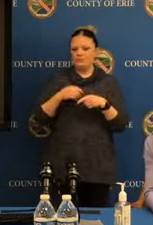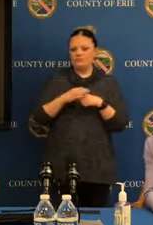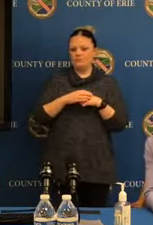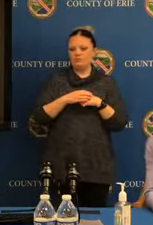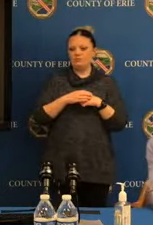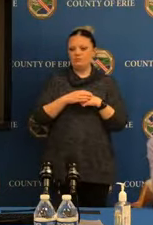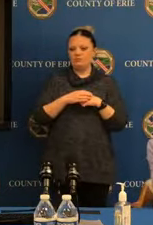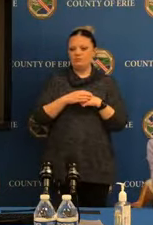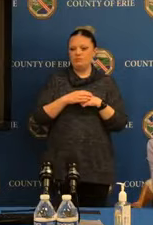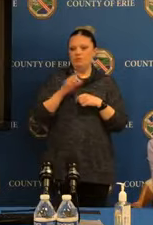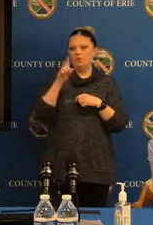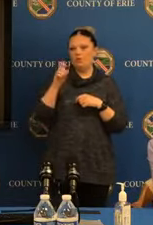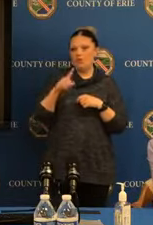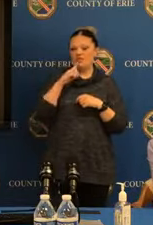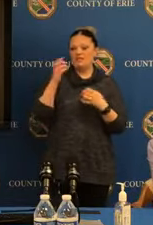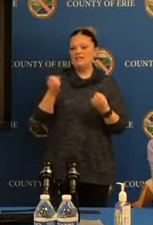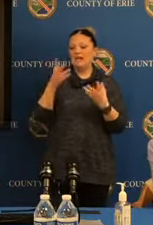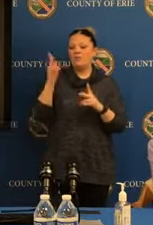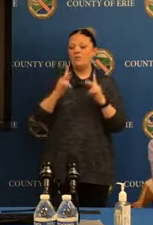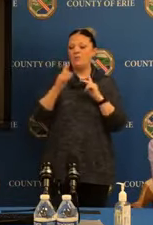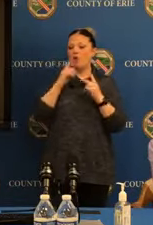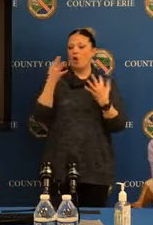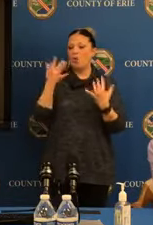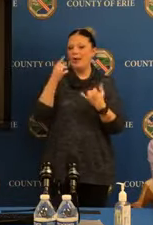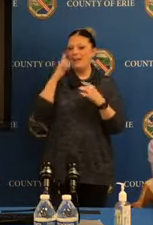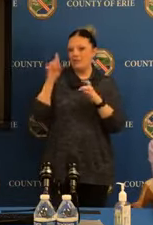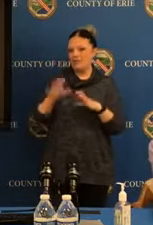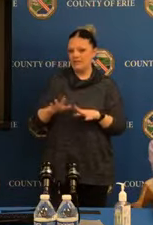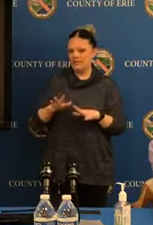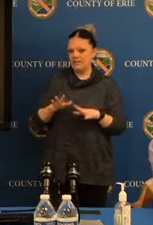how many people are waiting for a test? And then